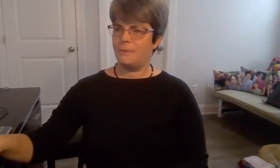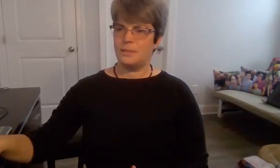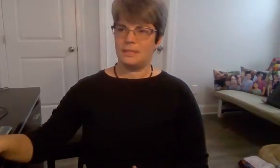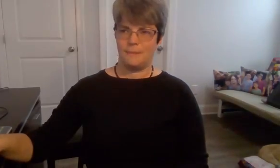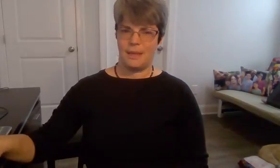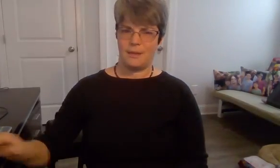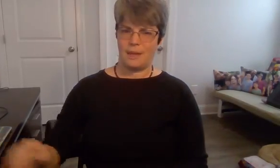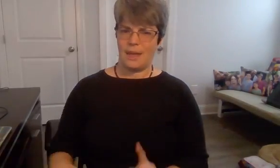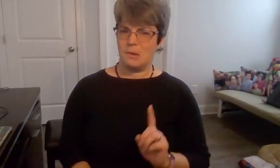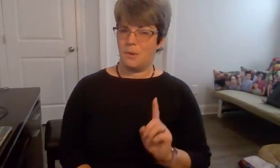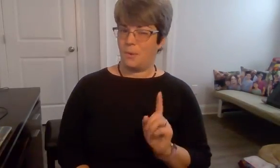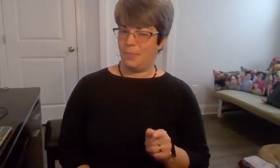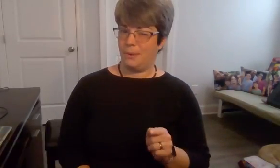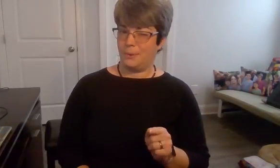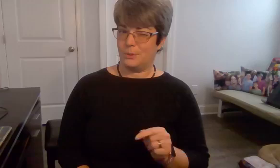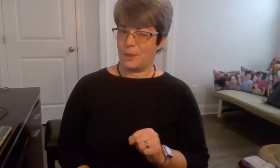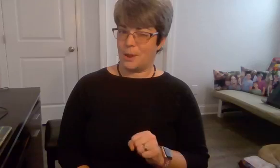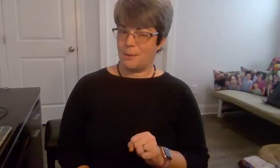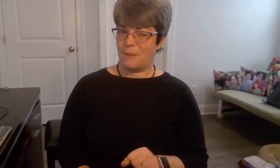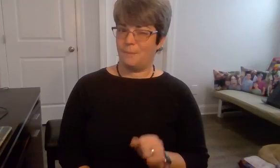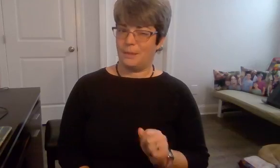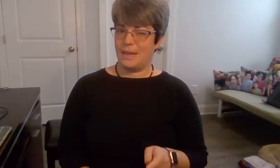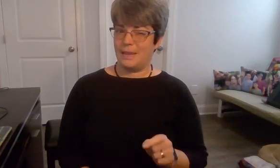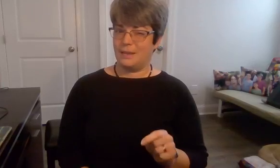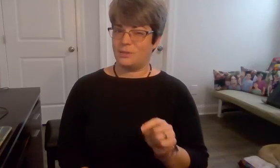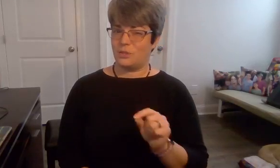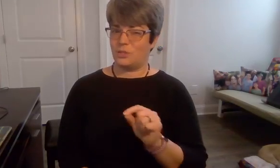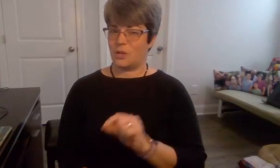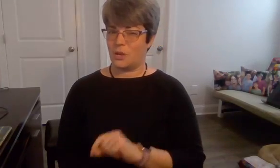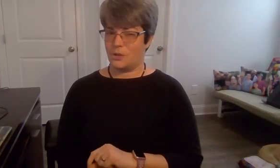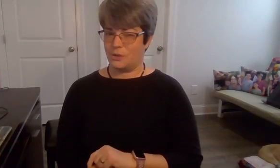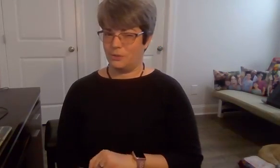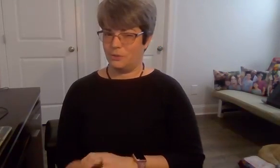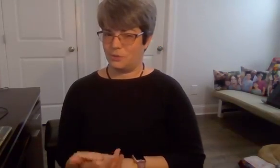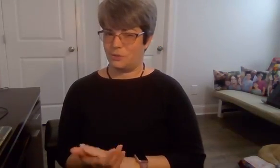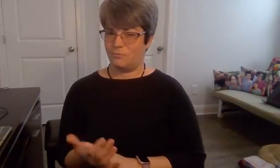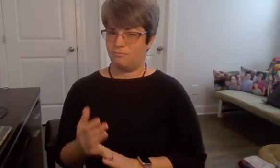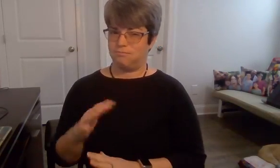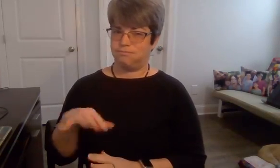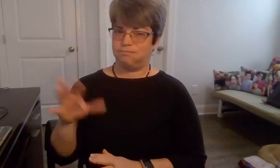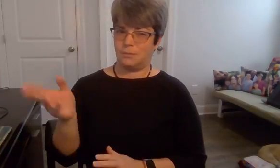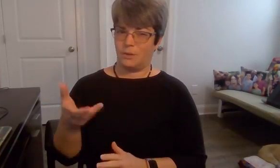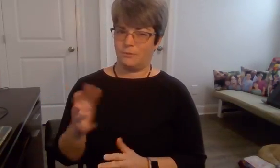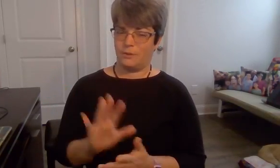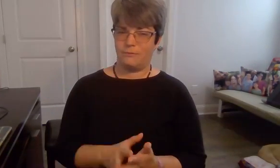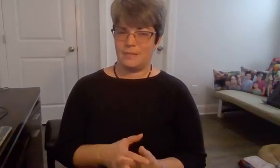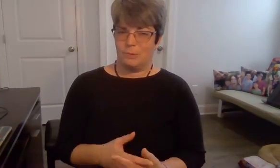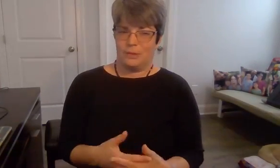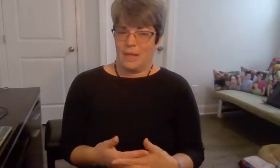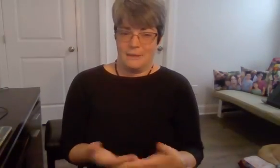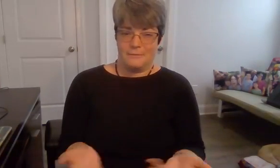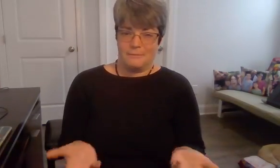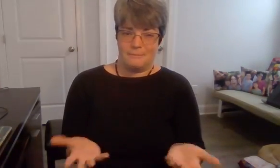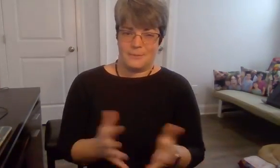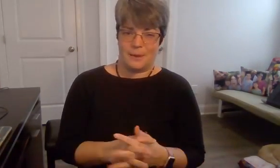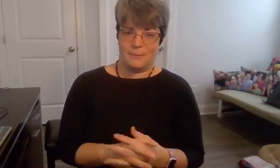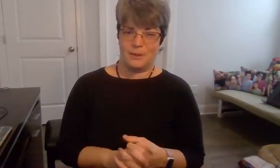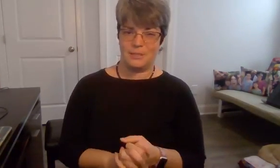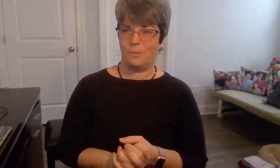going to skip that. I don't know what the rules are about playing songs over Facebook Live. So I'm going to skip one of